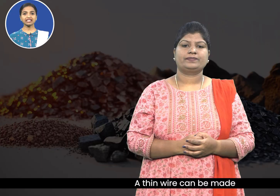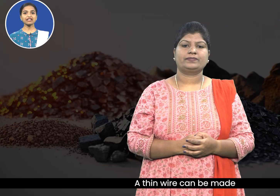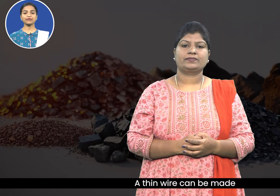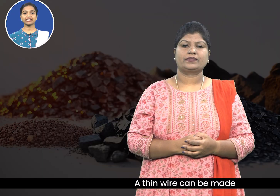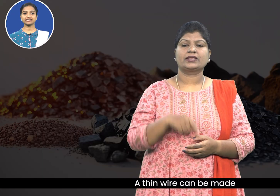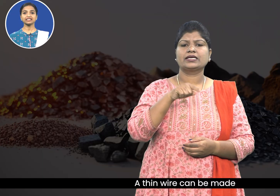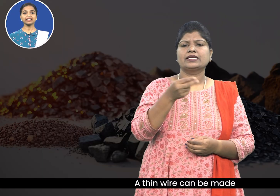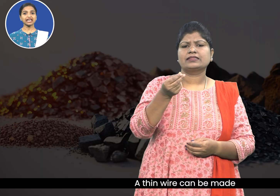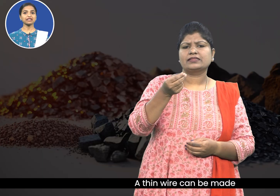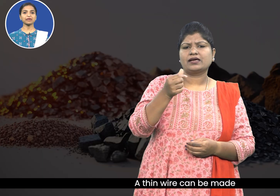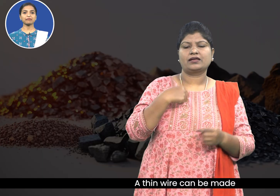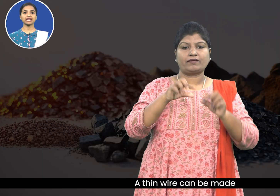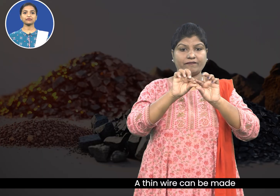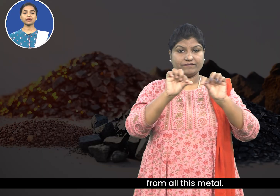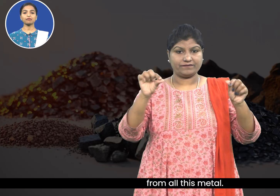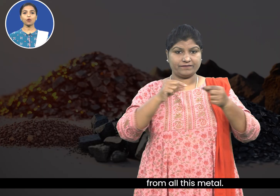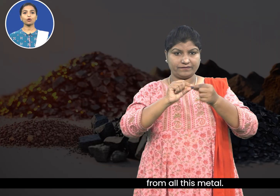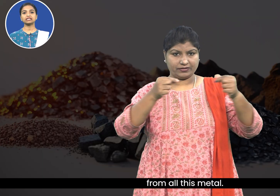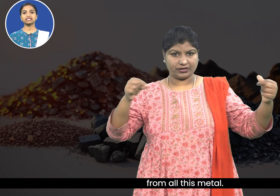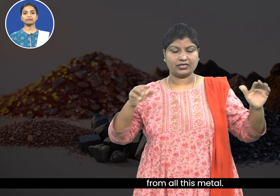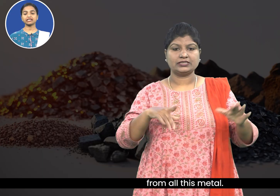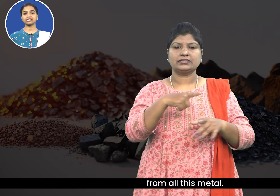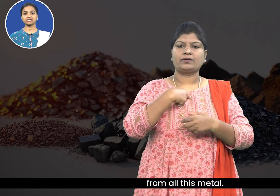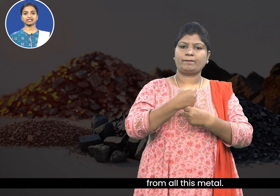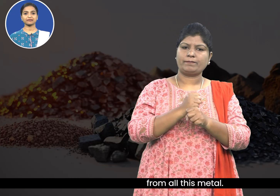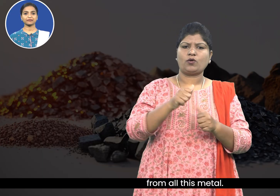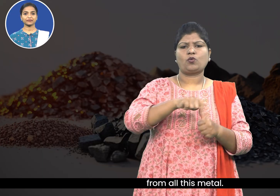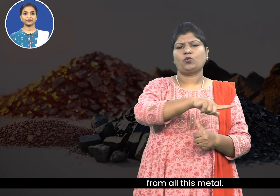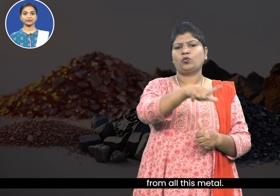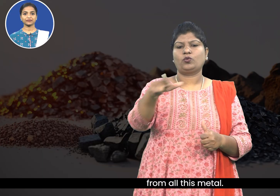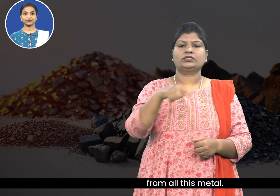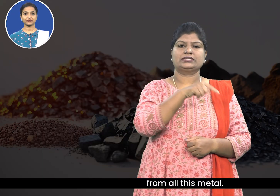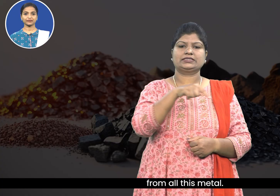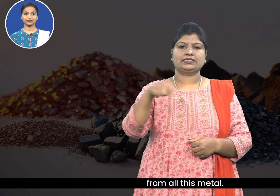A thin wire can be made from all these metals.